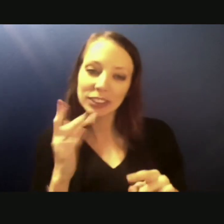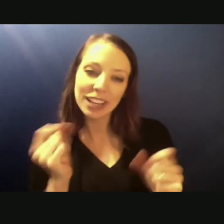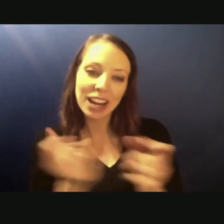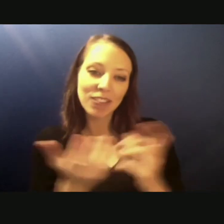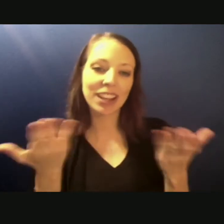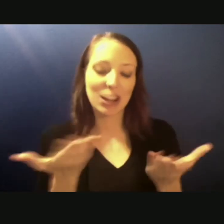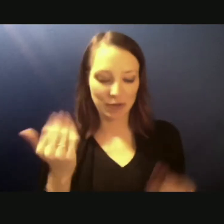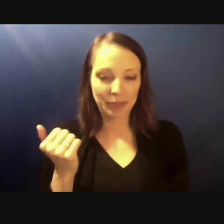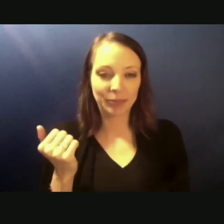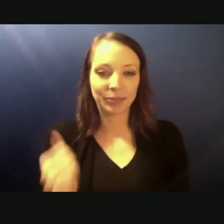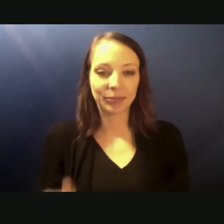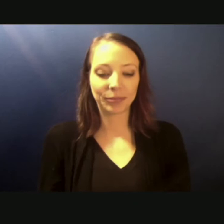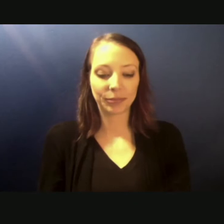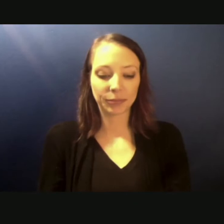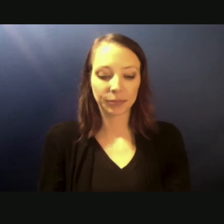here.